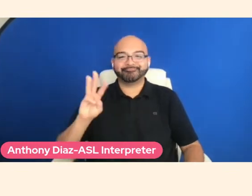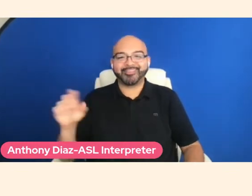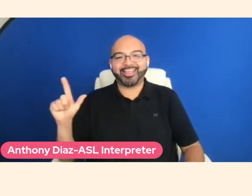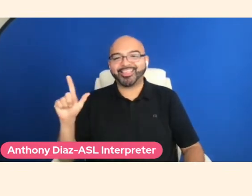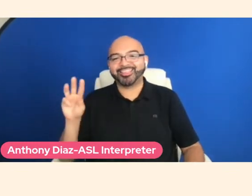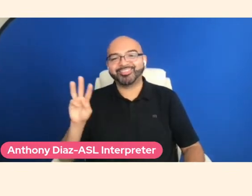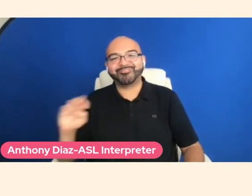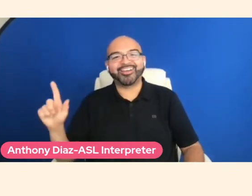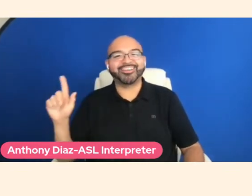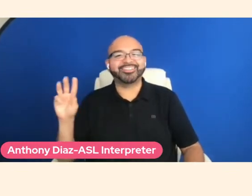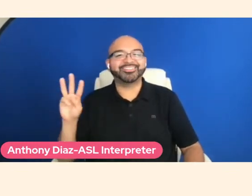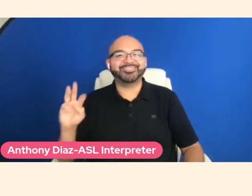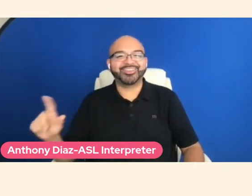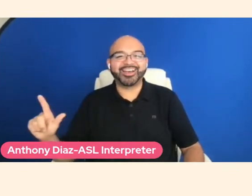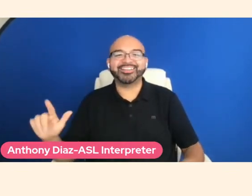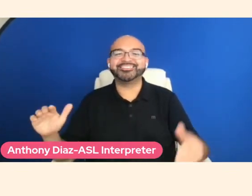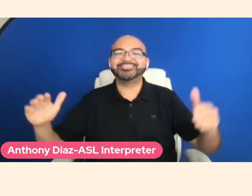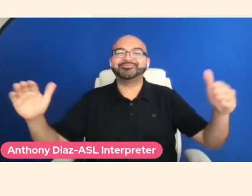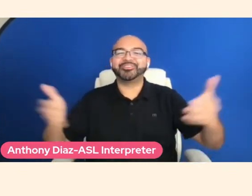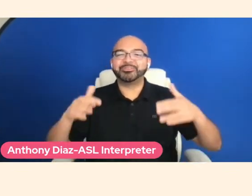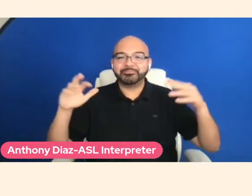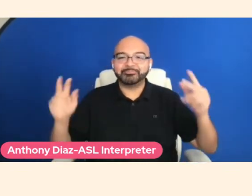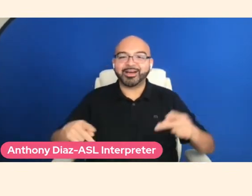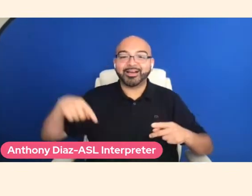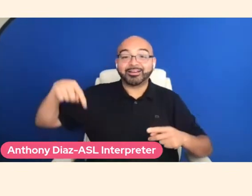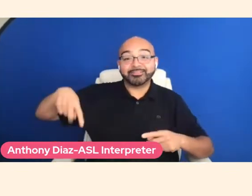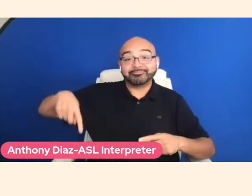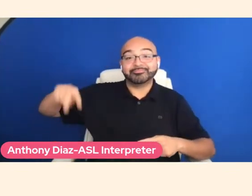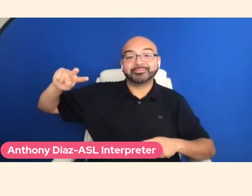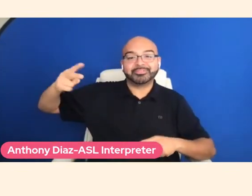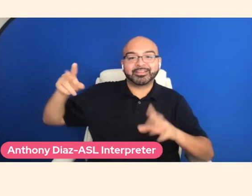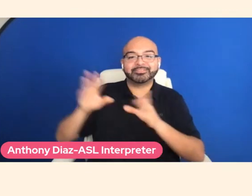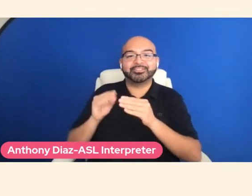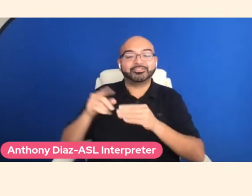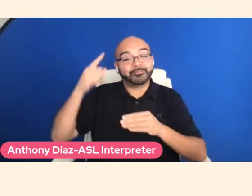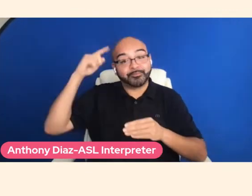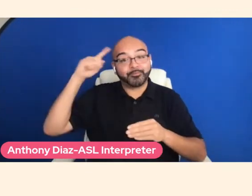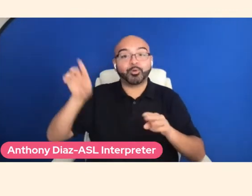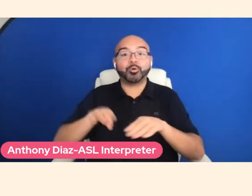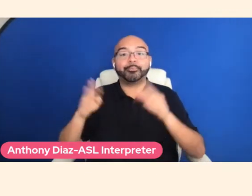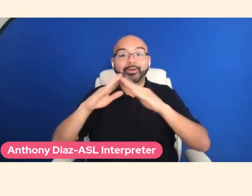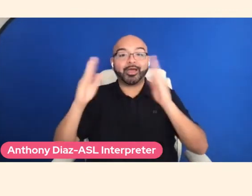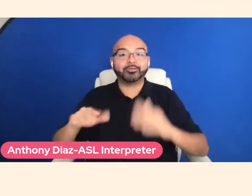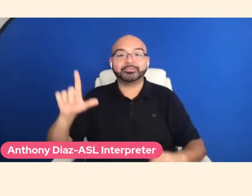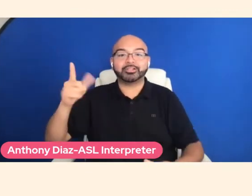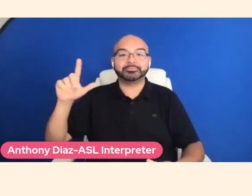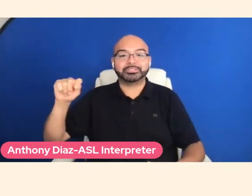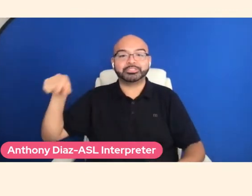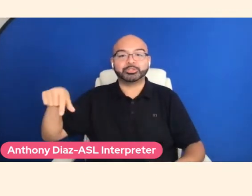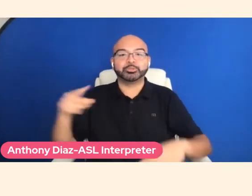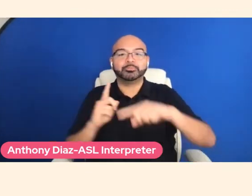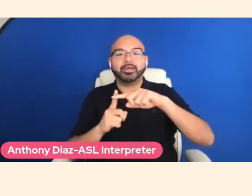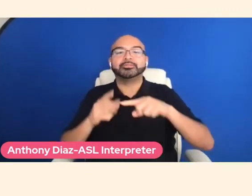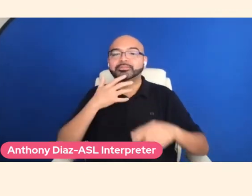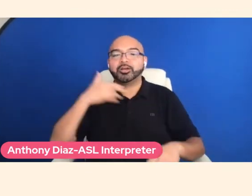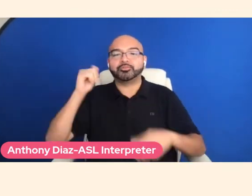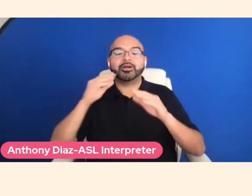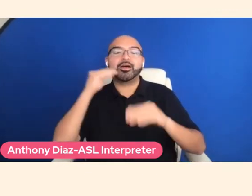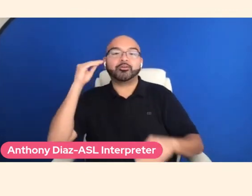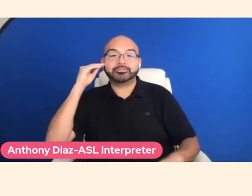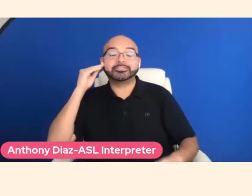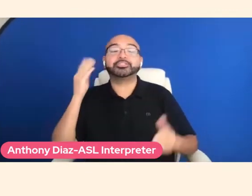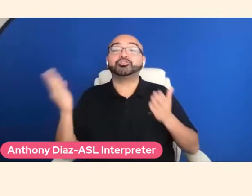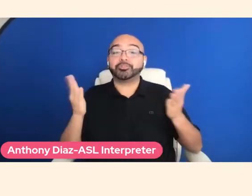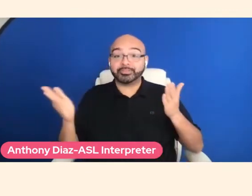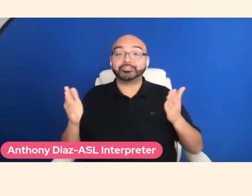Welcome back, everyone, to the second session of the Open House LGBTQ plus Elder Housing Services Virtual